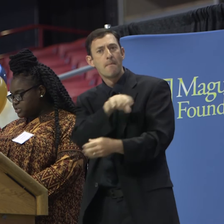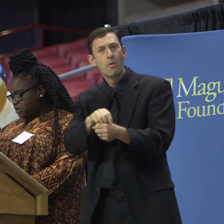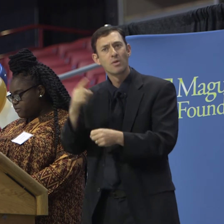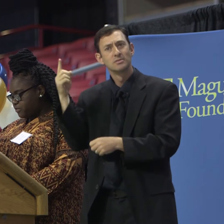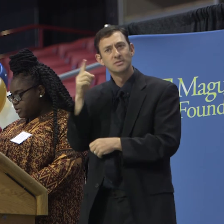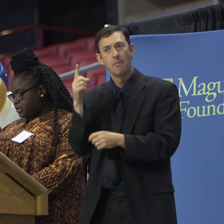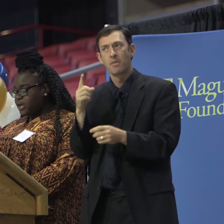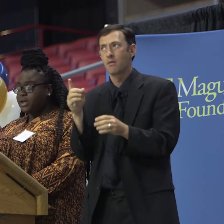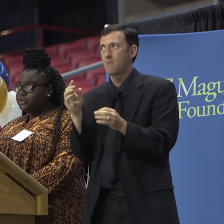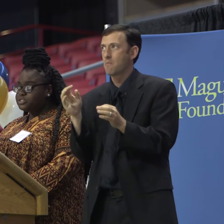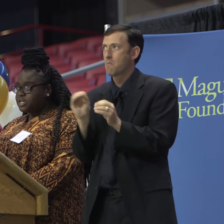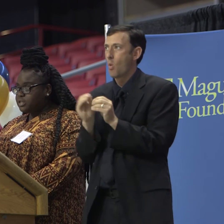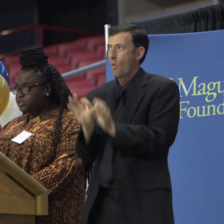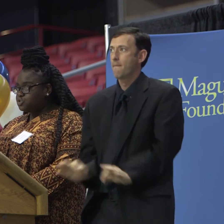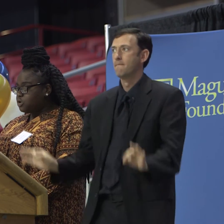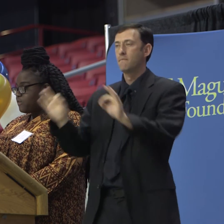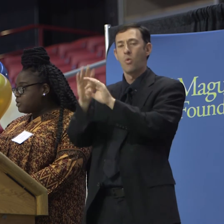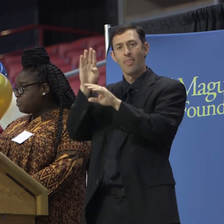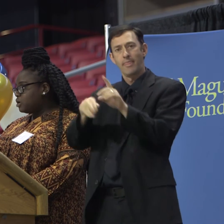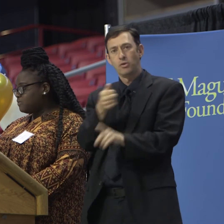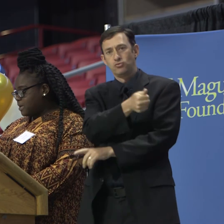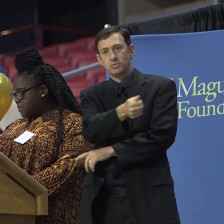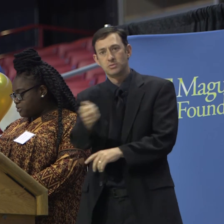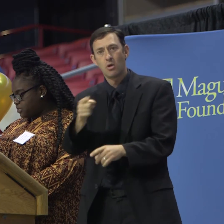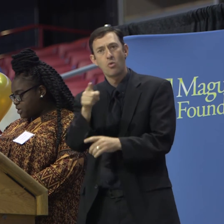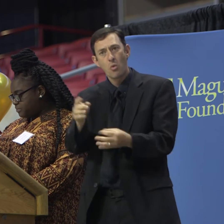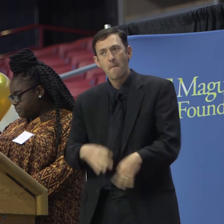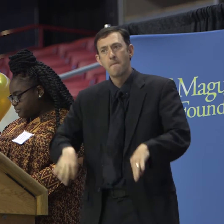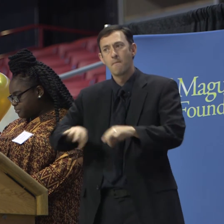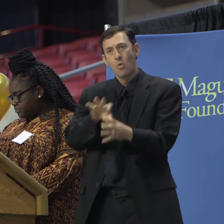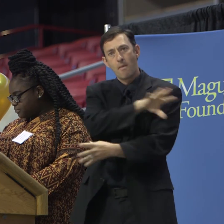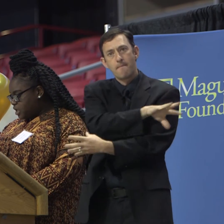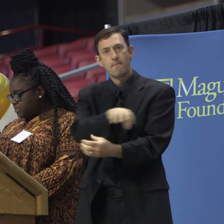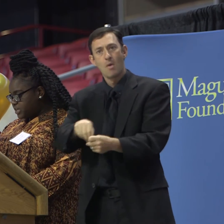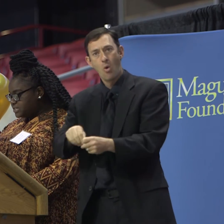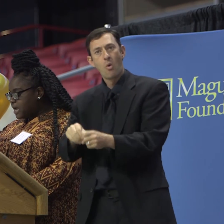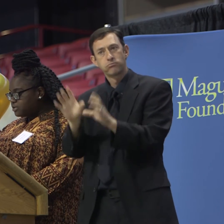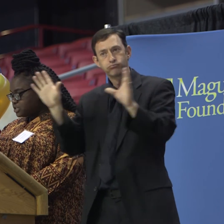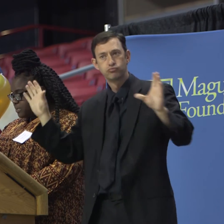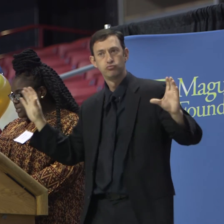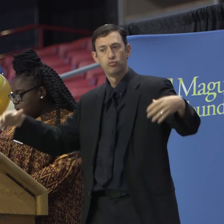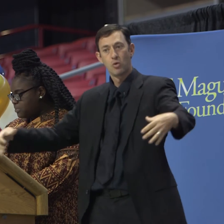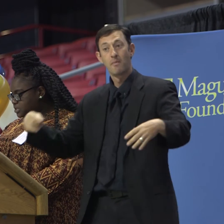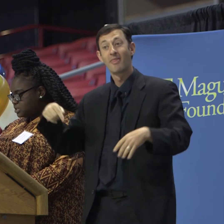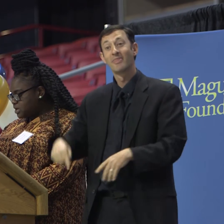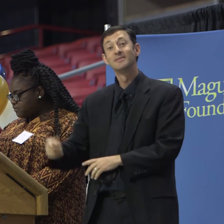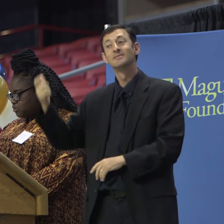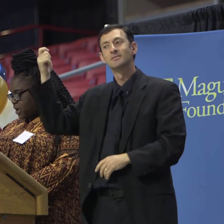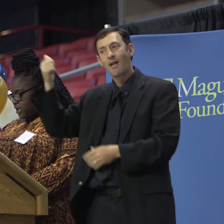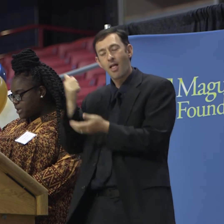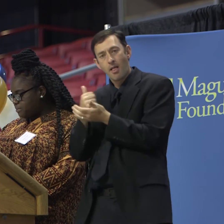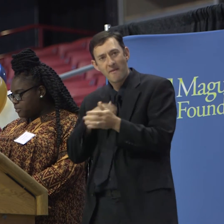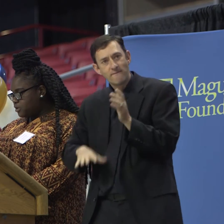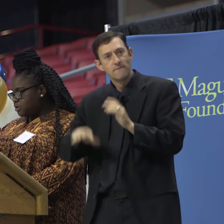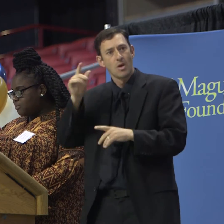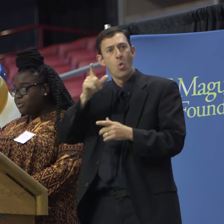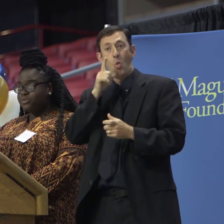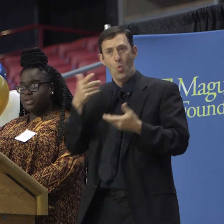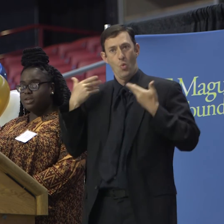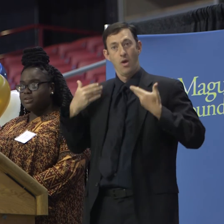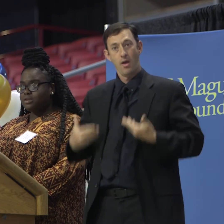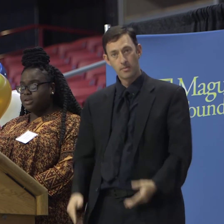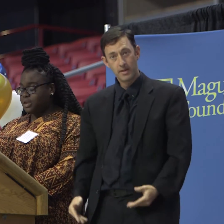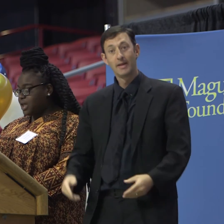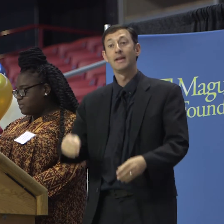than yourself and understanding that you are a vital part of that better thing. This scholarship has helped me to discover who I am,